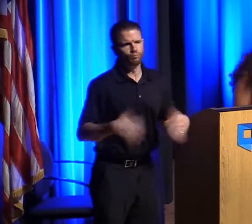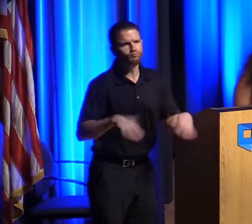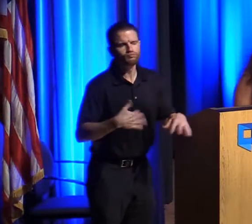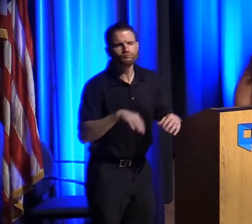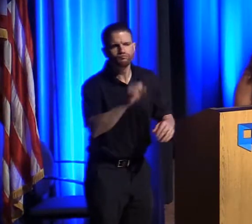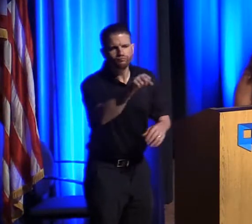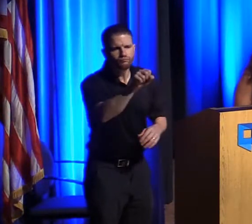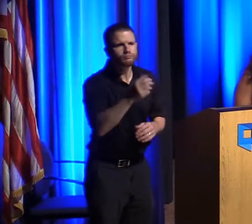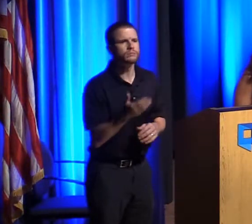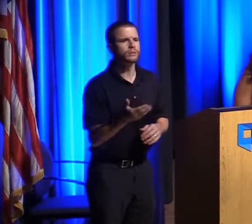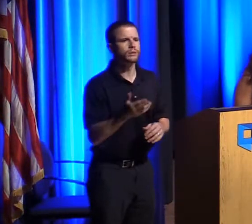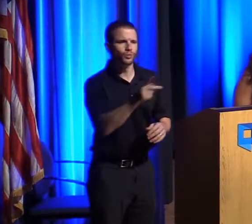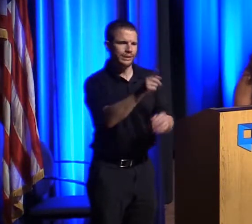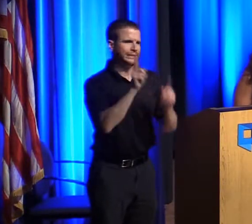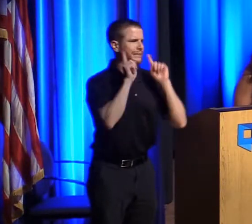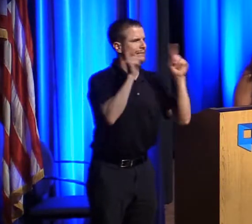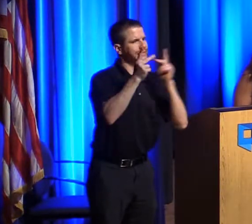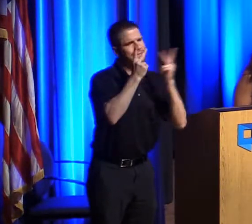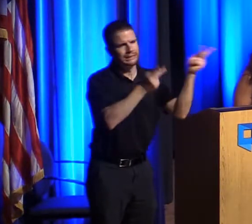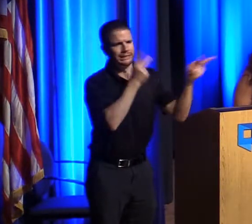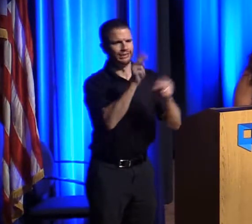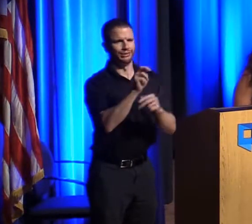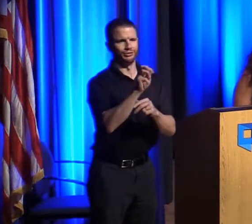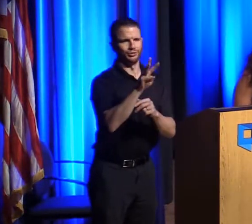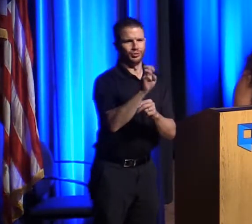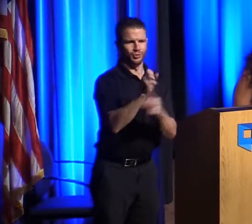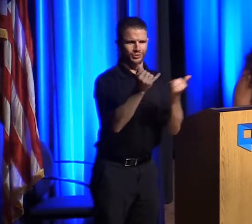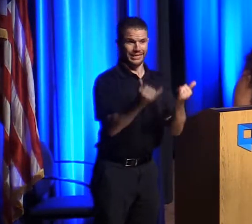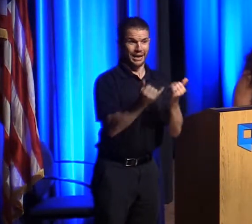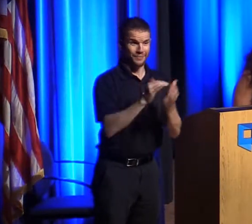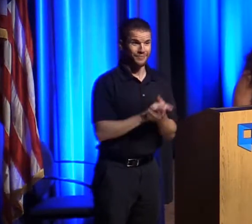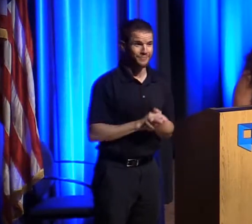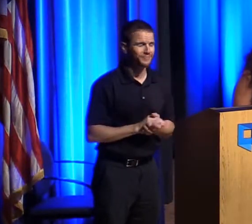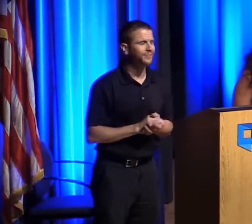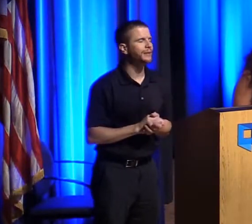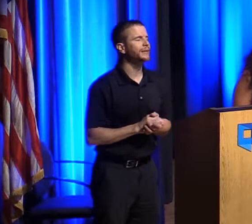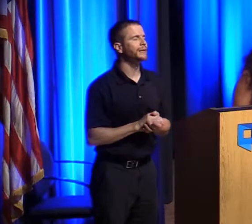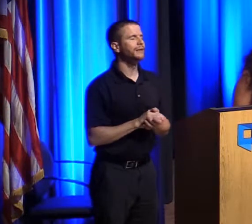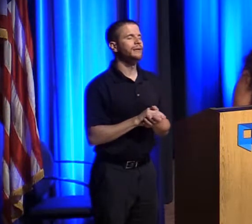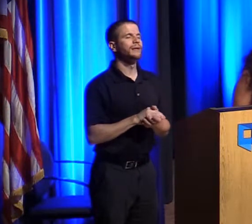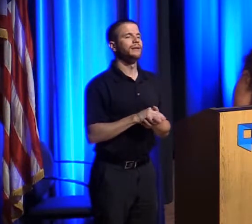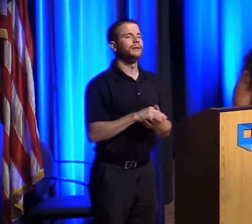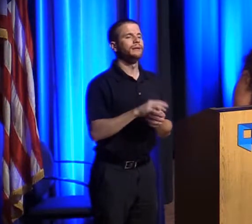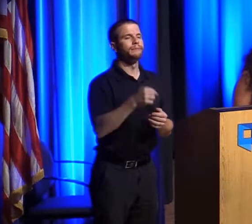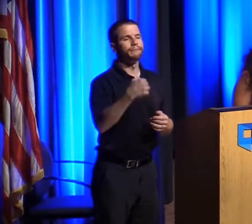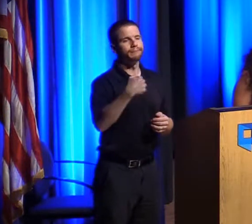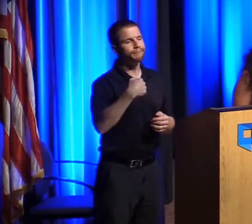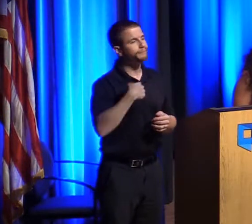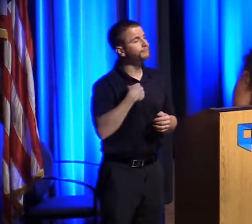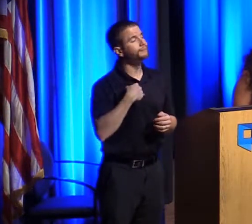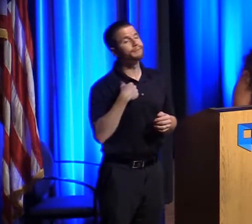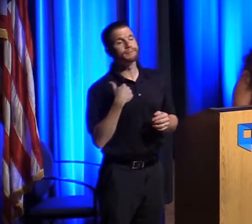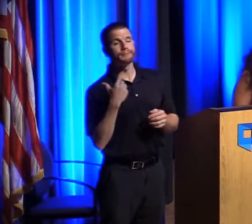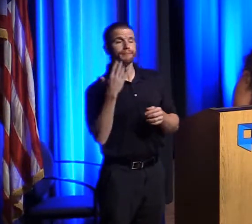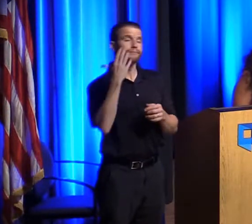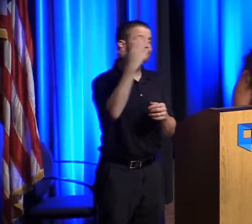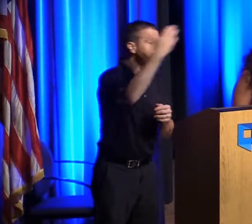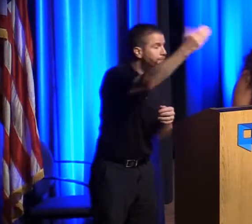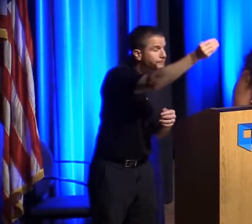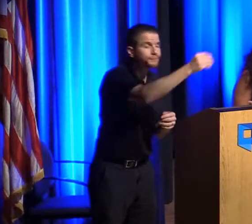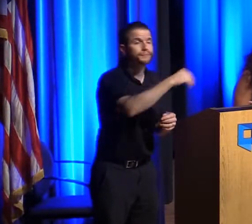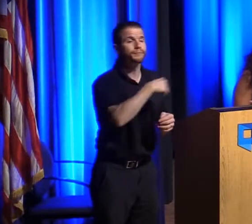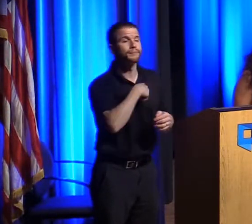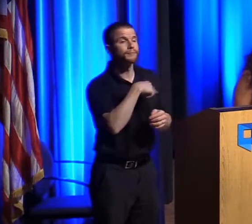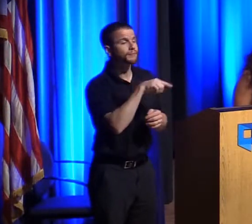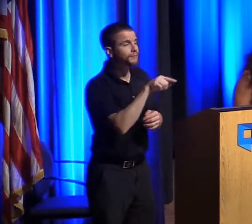And I actually was at the beach the other day with a good friend of mine, and they had played categories the night before,